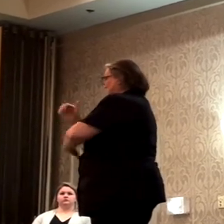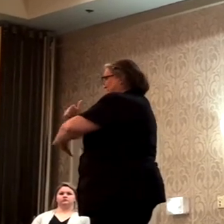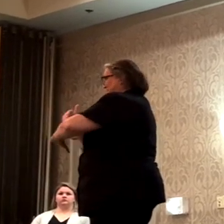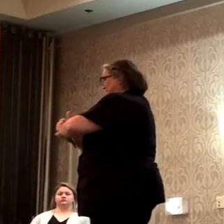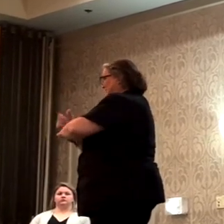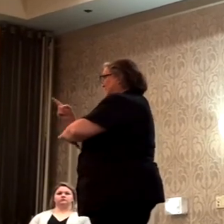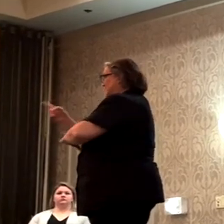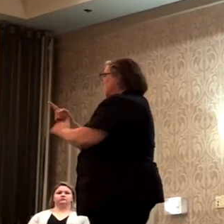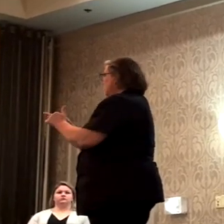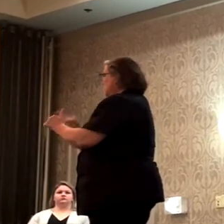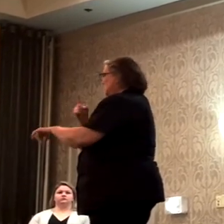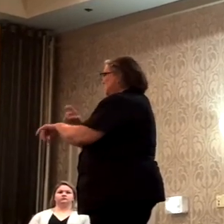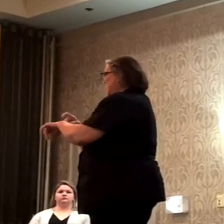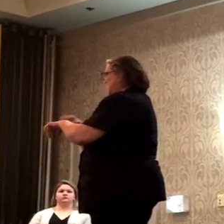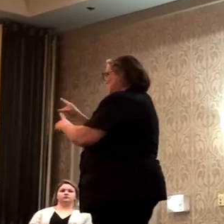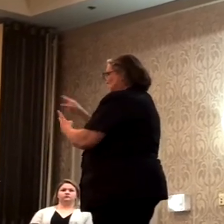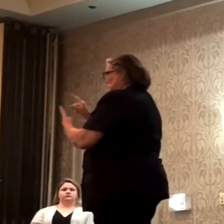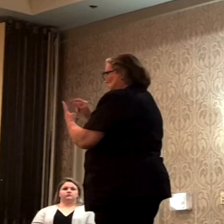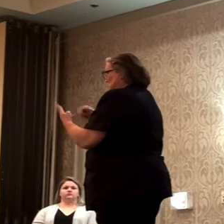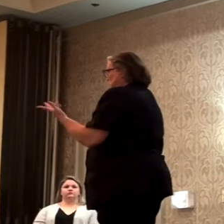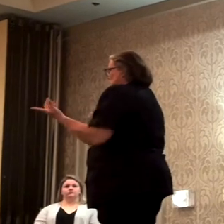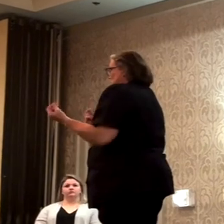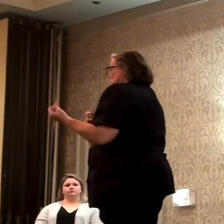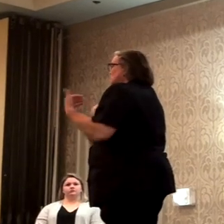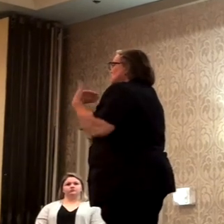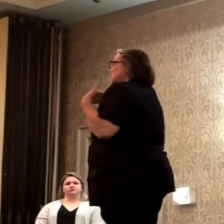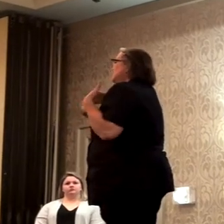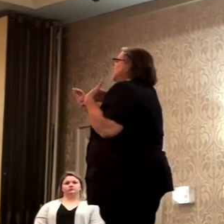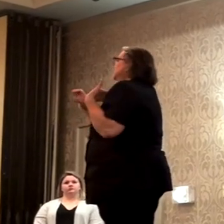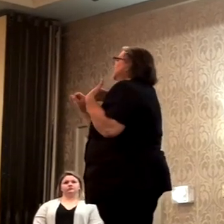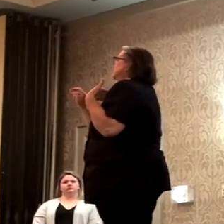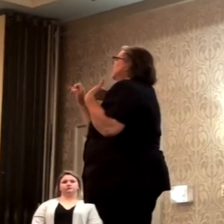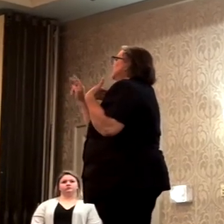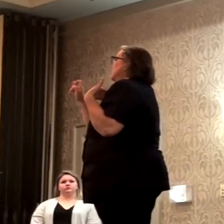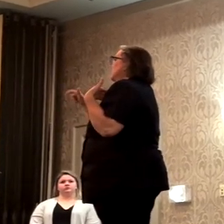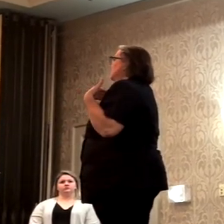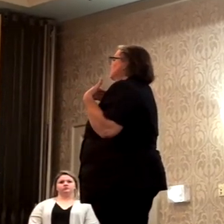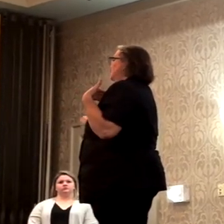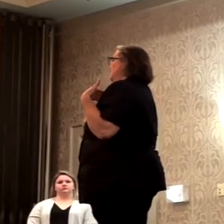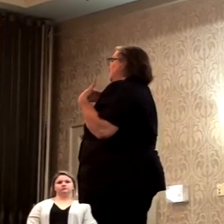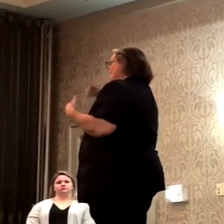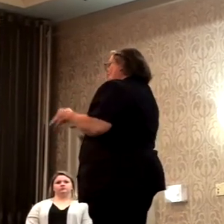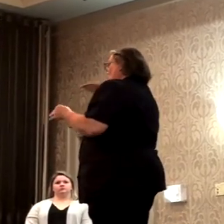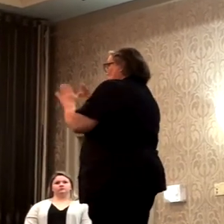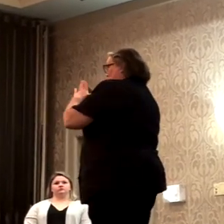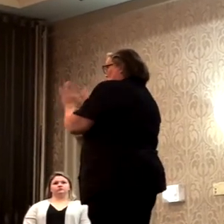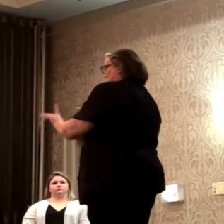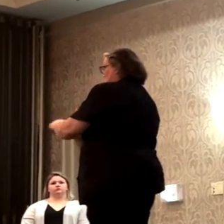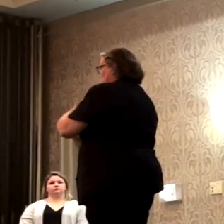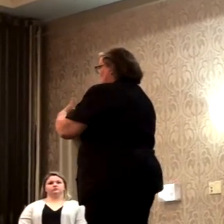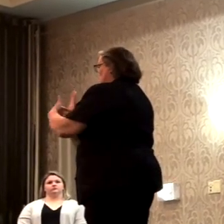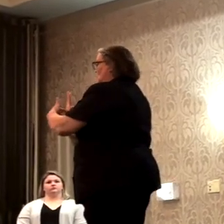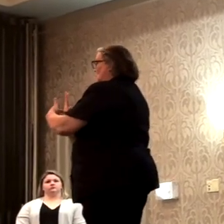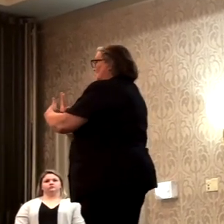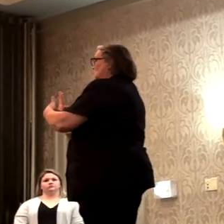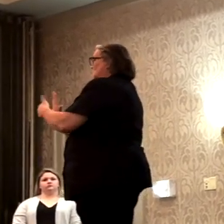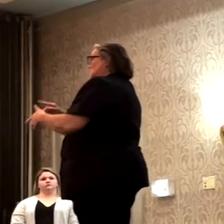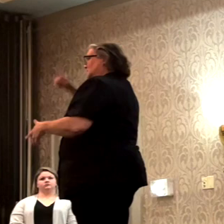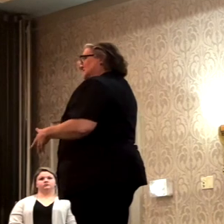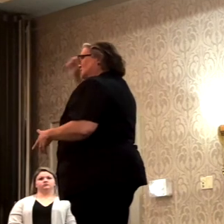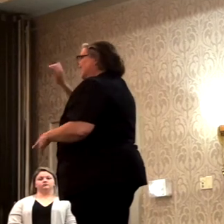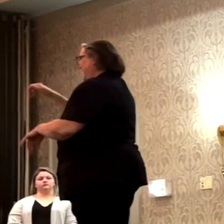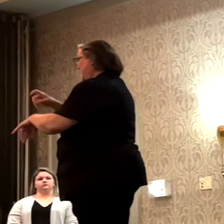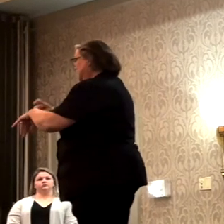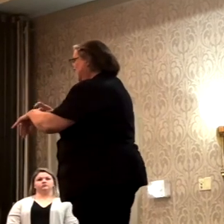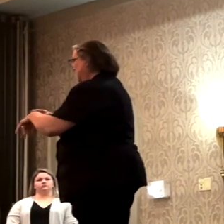when she was first appointed, she was assigned to the civil side of the courthouse. She indicated to Presiding Justice Rogers